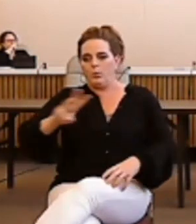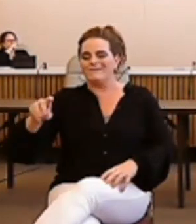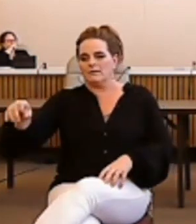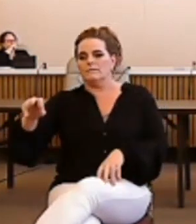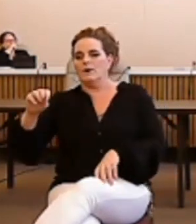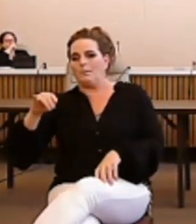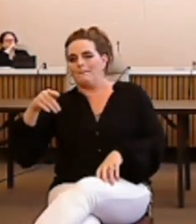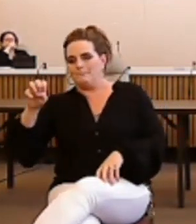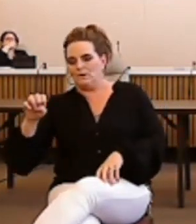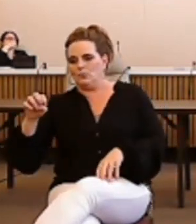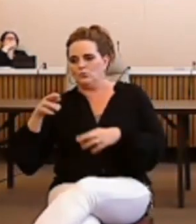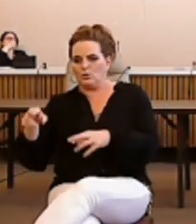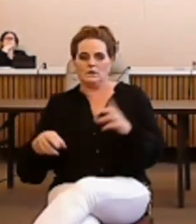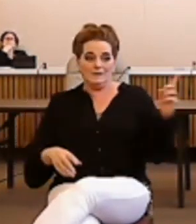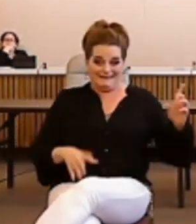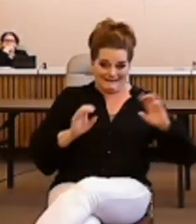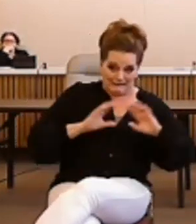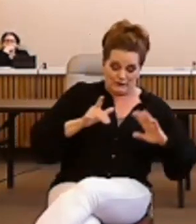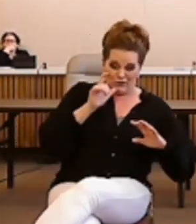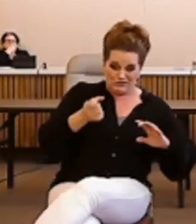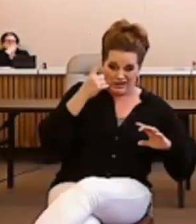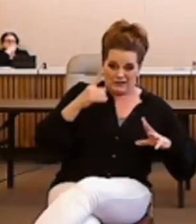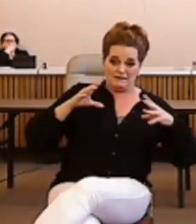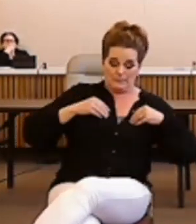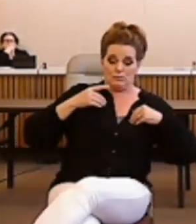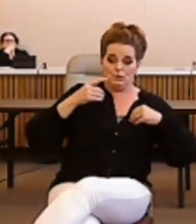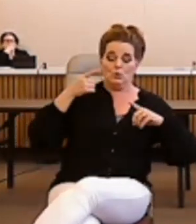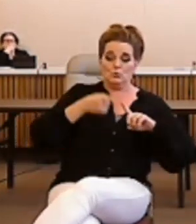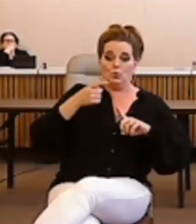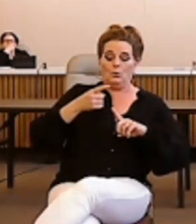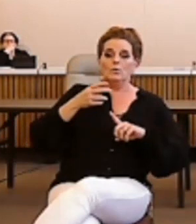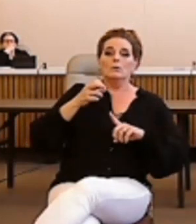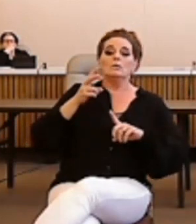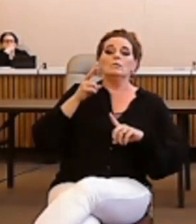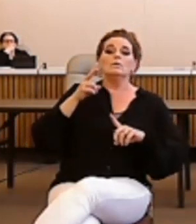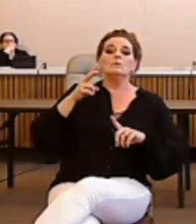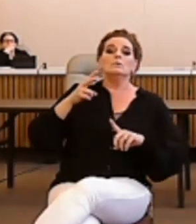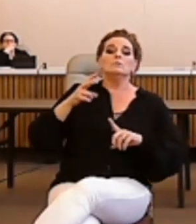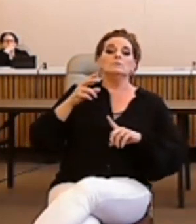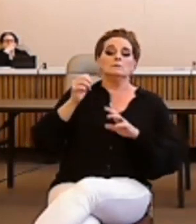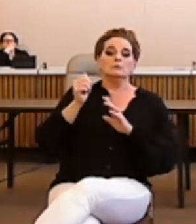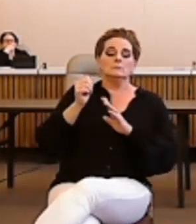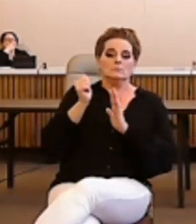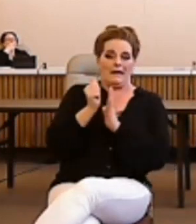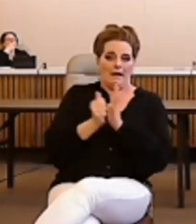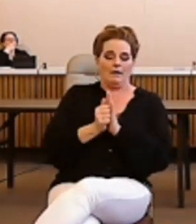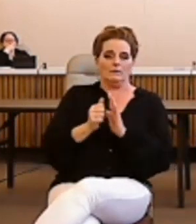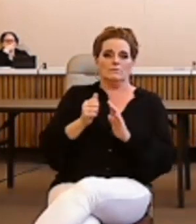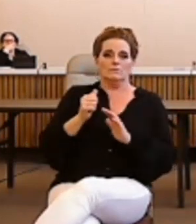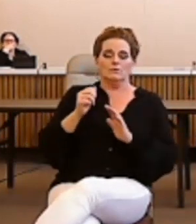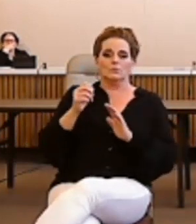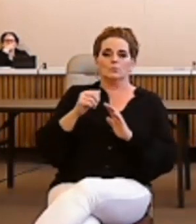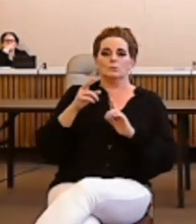that clear and understandable and acceptable to the applicant? It is, and I'll let Mike speak to it